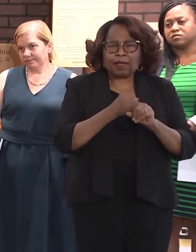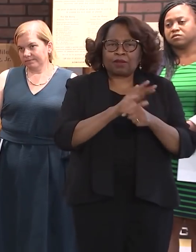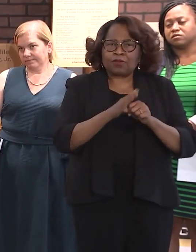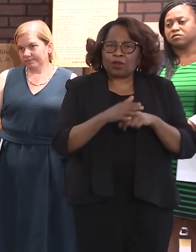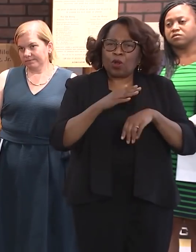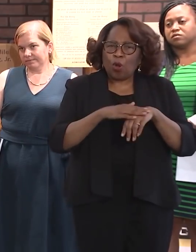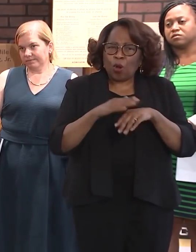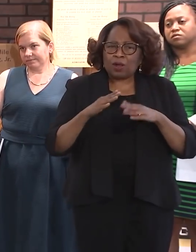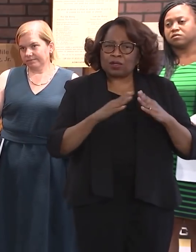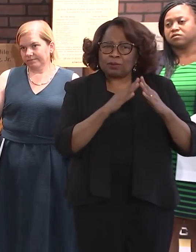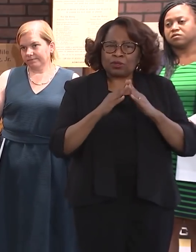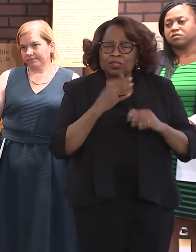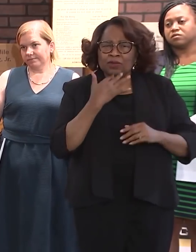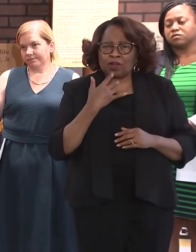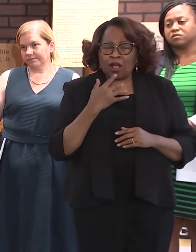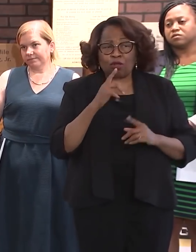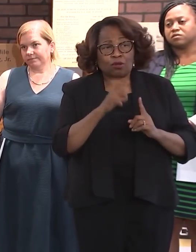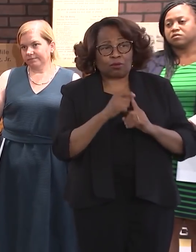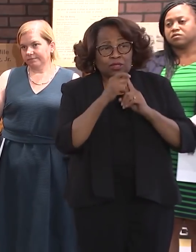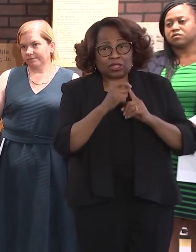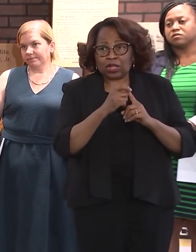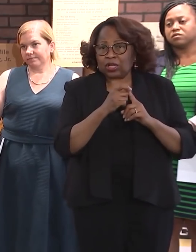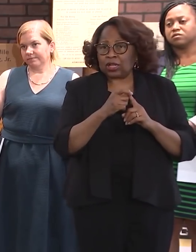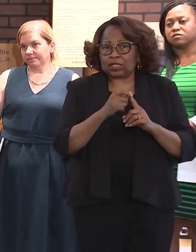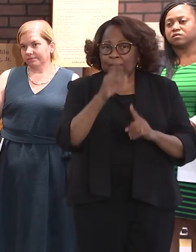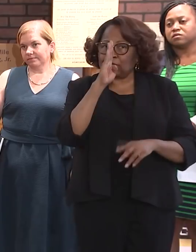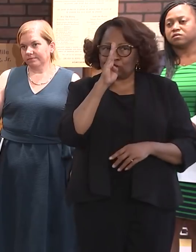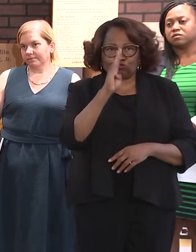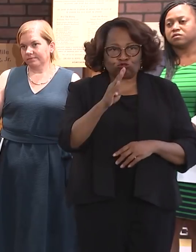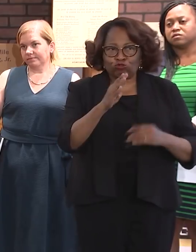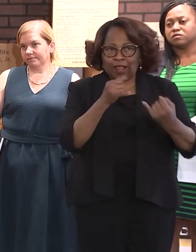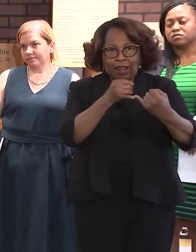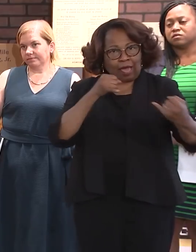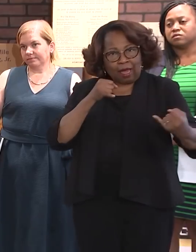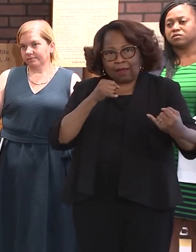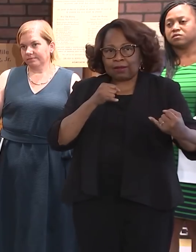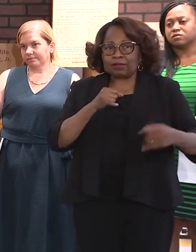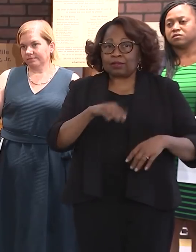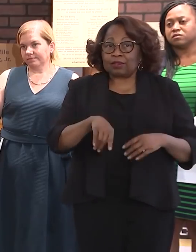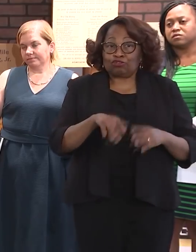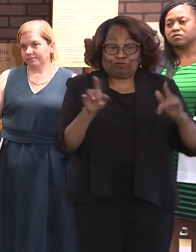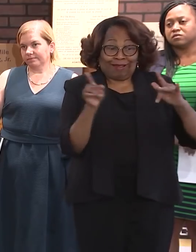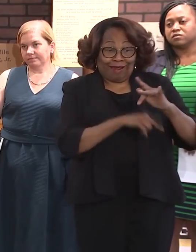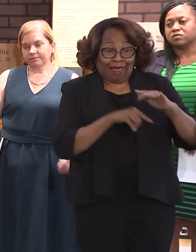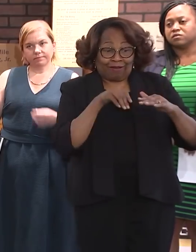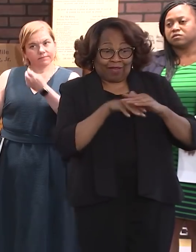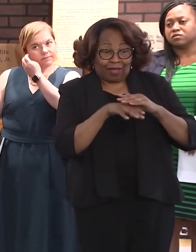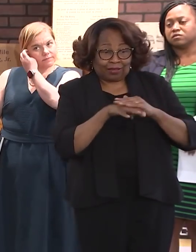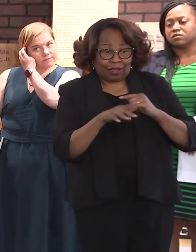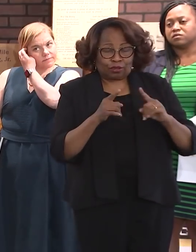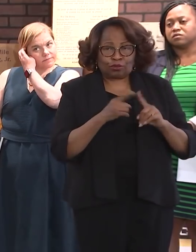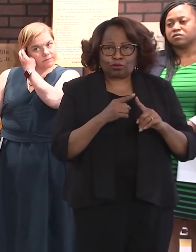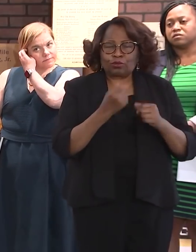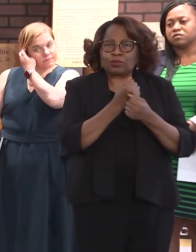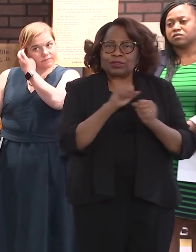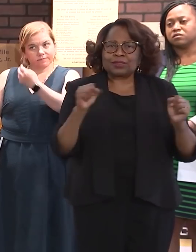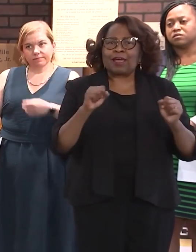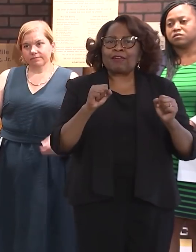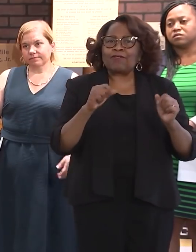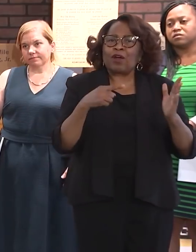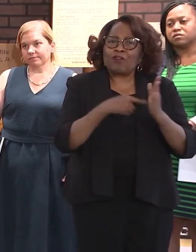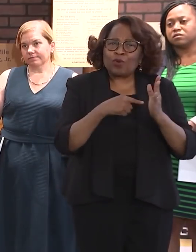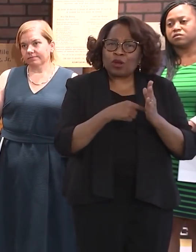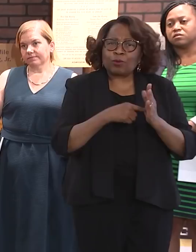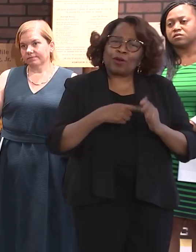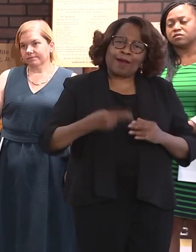on communities of color, in particular, there's a straight line to the lack of access to safe,